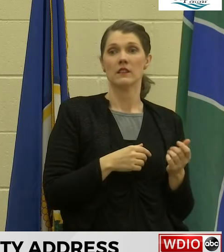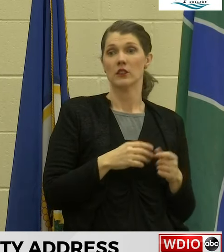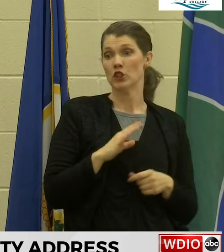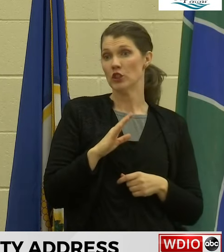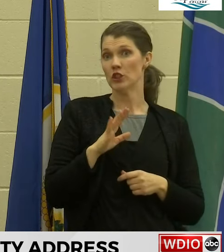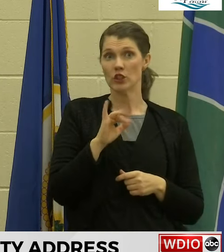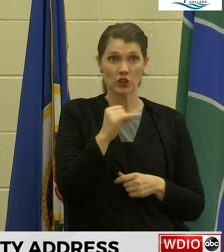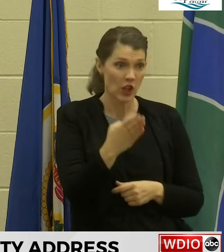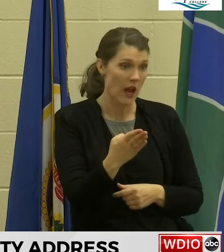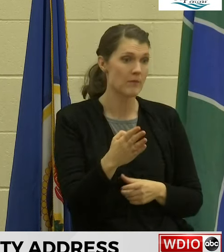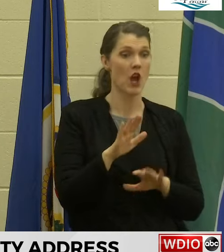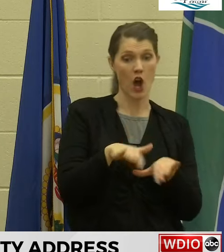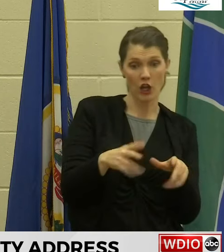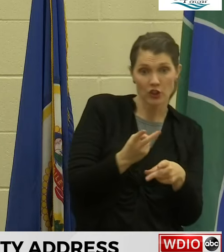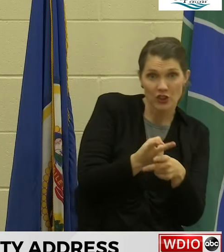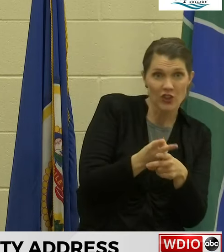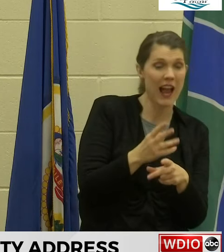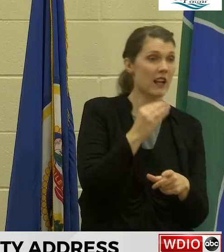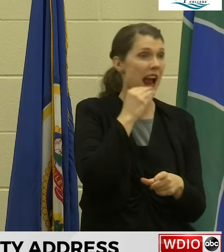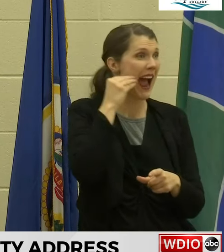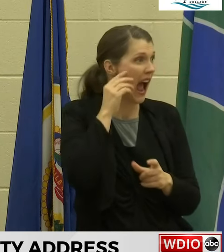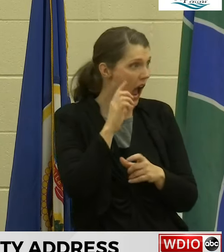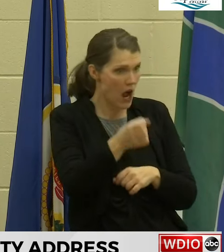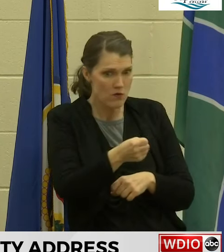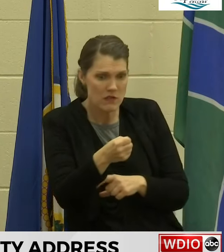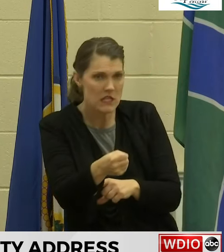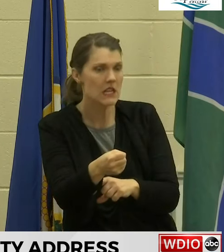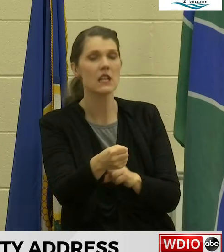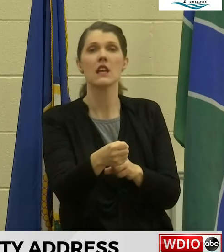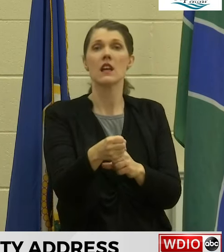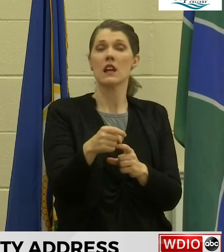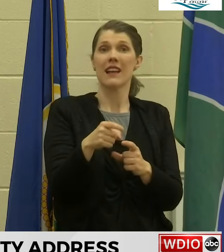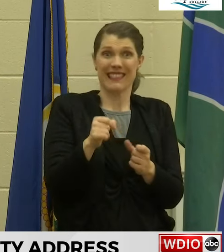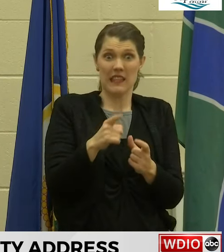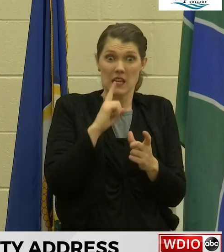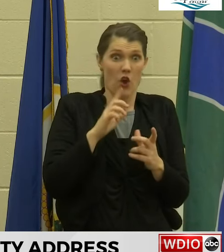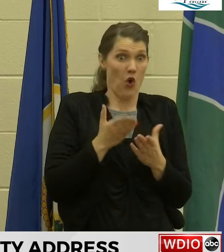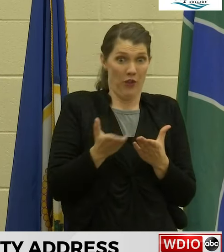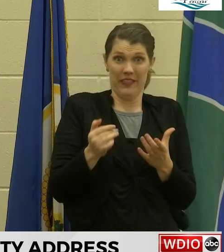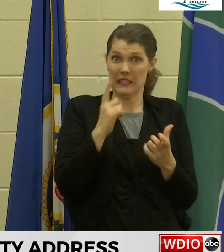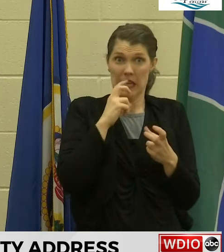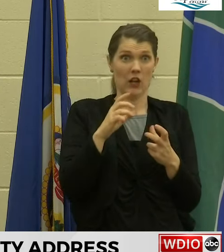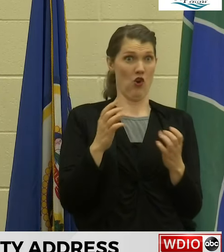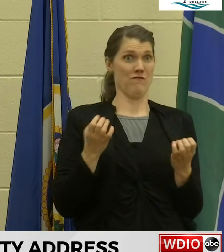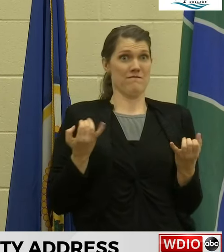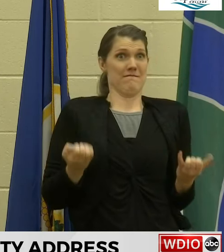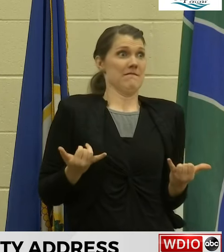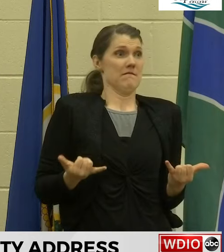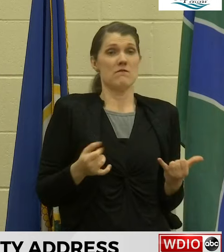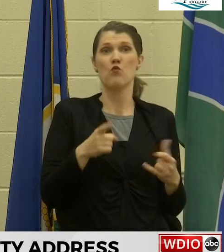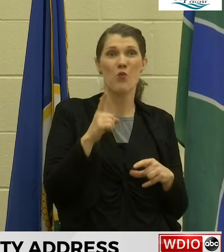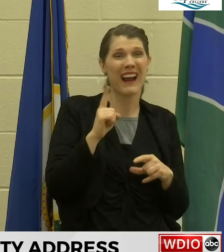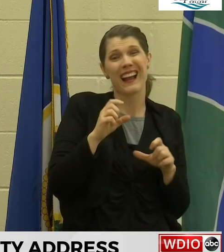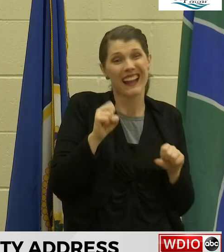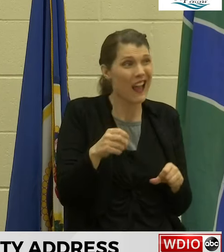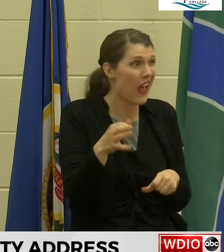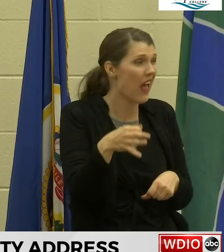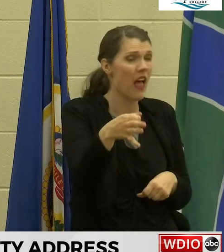Jobs, childcare, housing, energy, these are urgent problems that we can't wait to